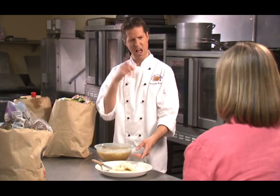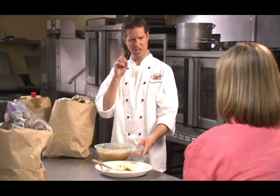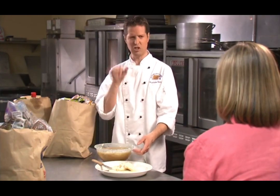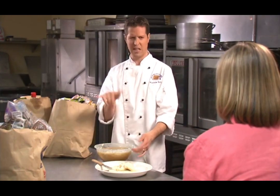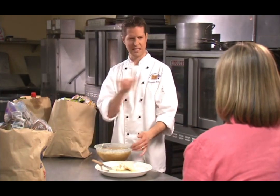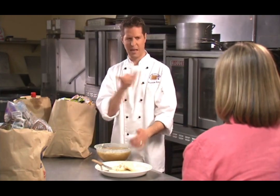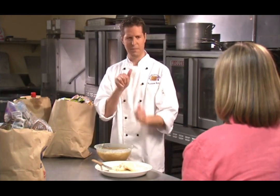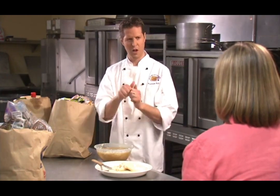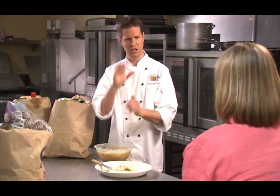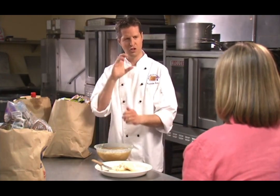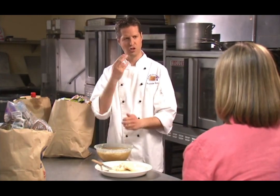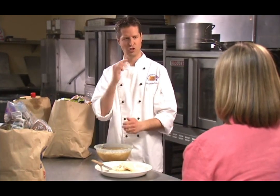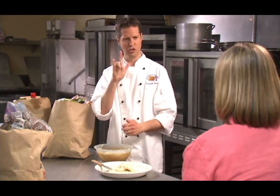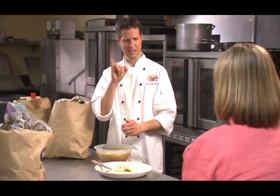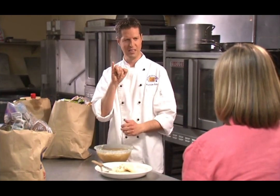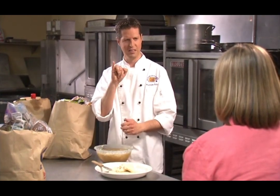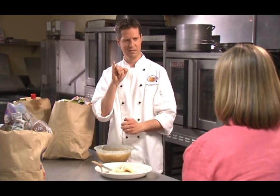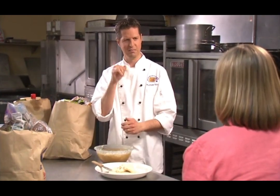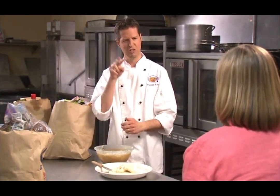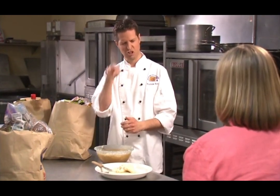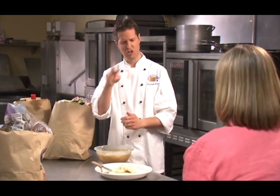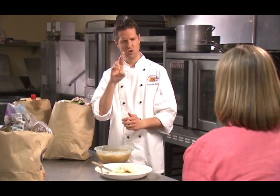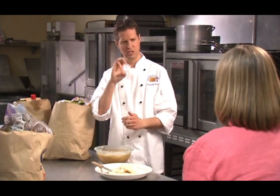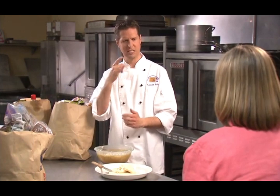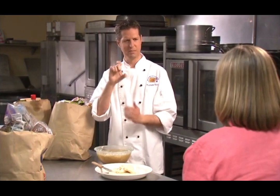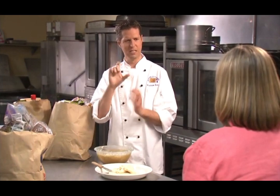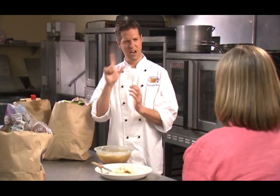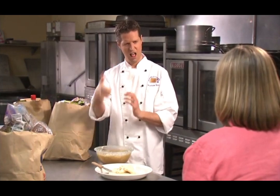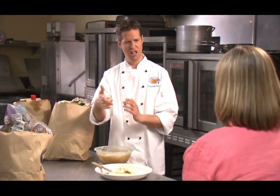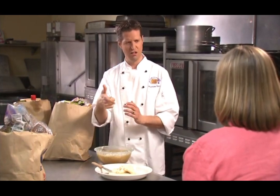I do the same with my chili too. Look at the recipe section later.